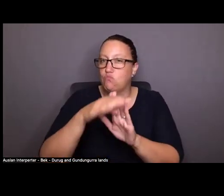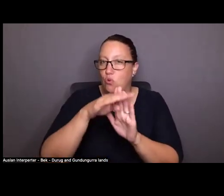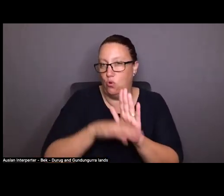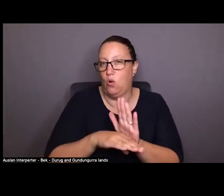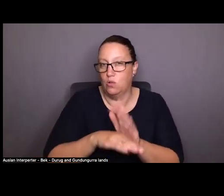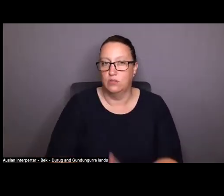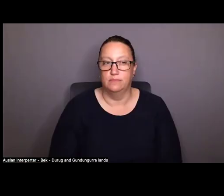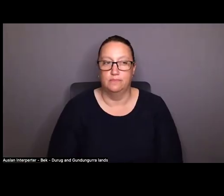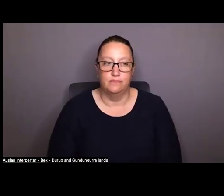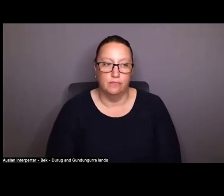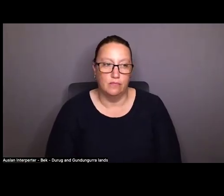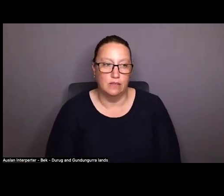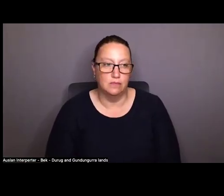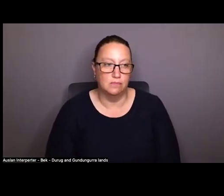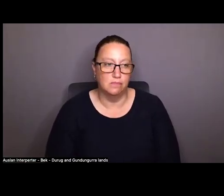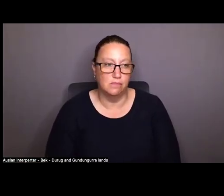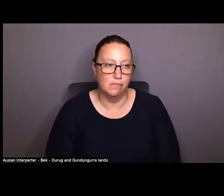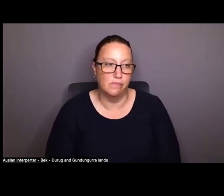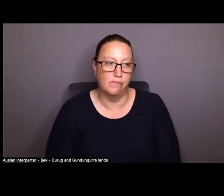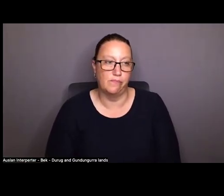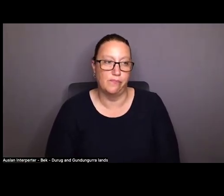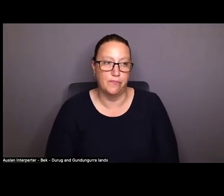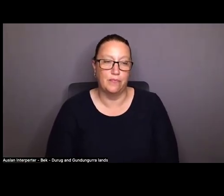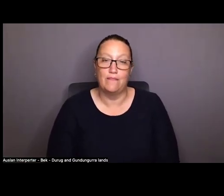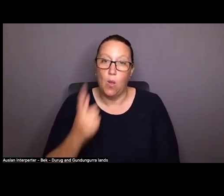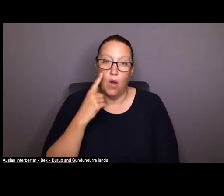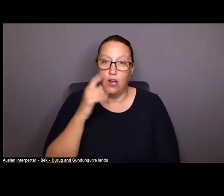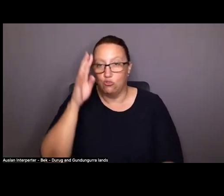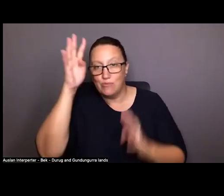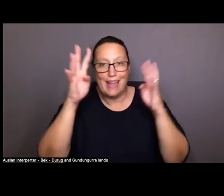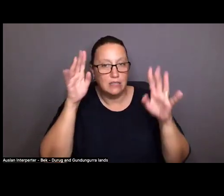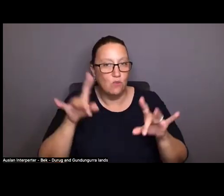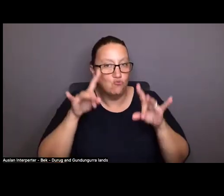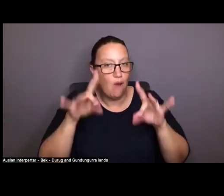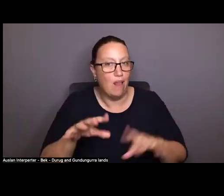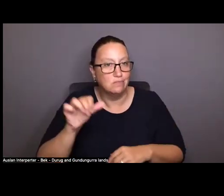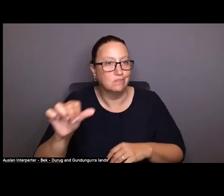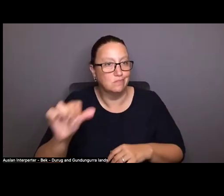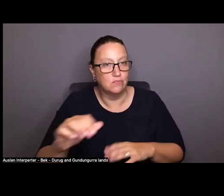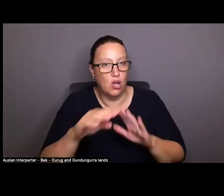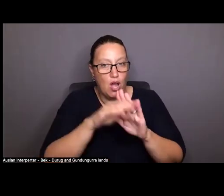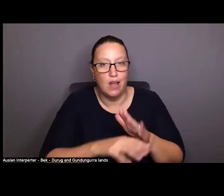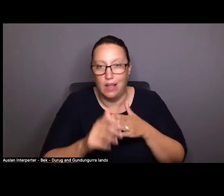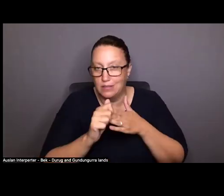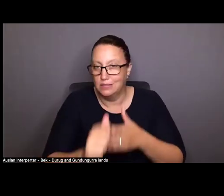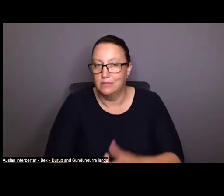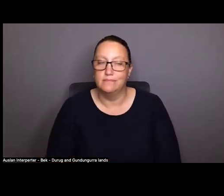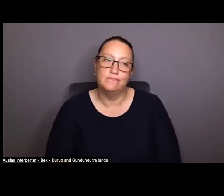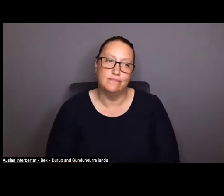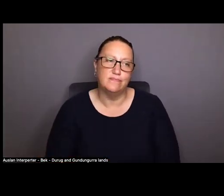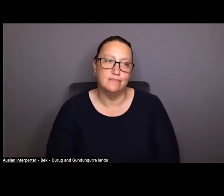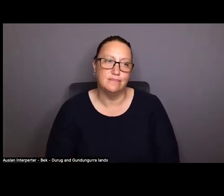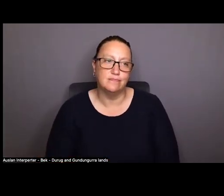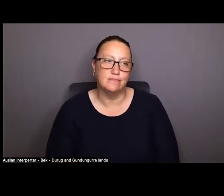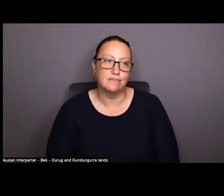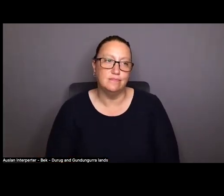And so I would suggest taking a look at Creative Australia's guidelines there, and providing a bit of a response for